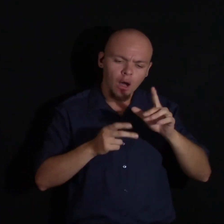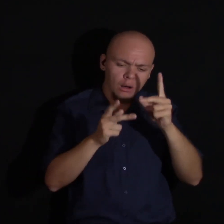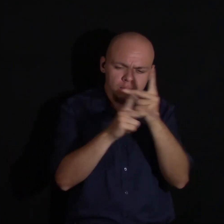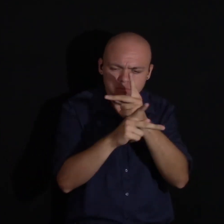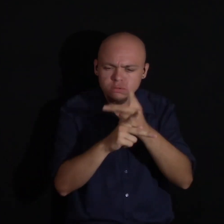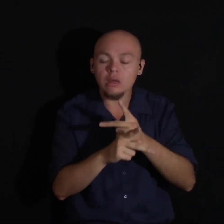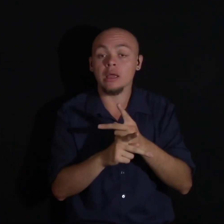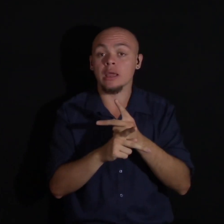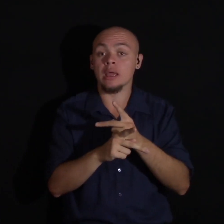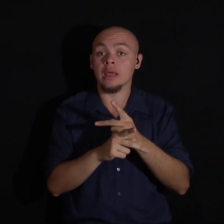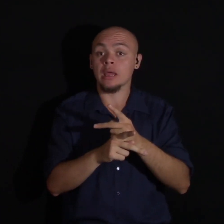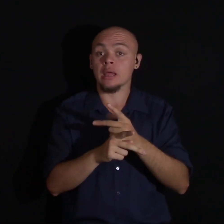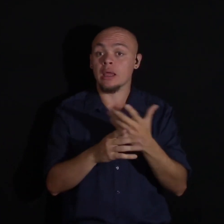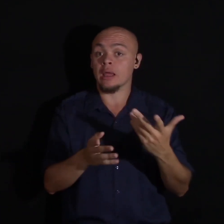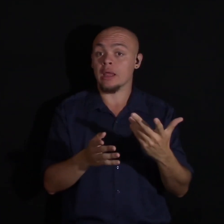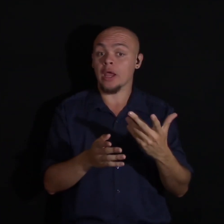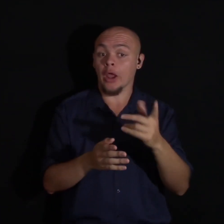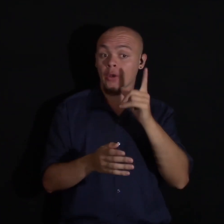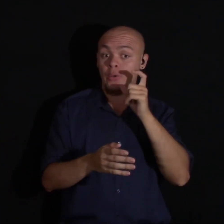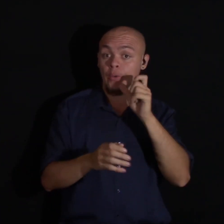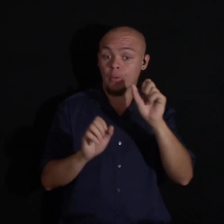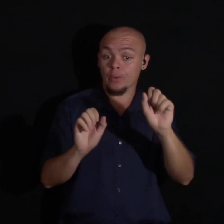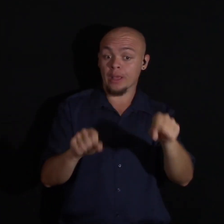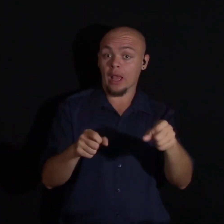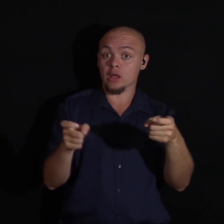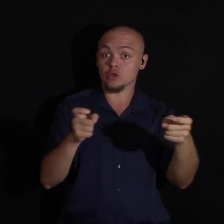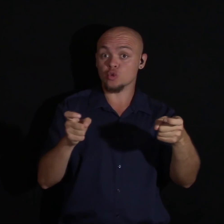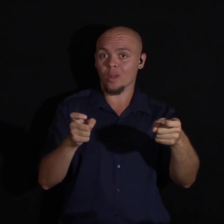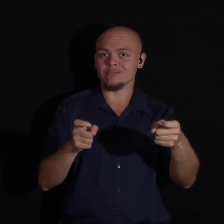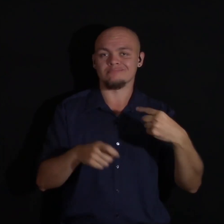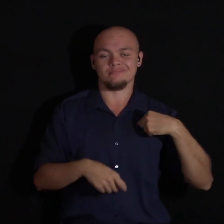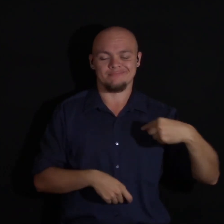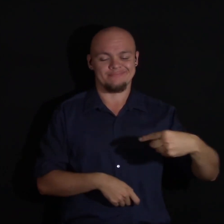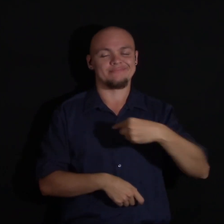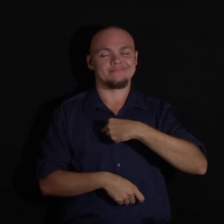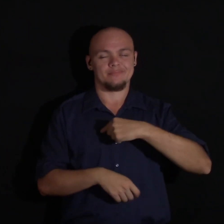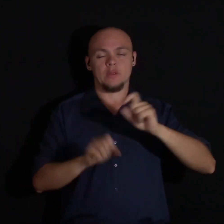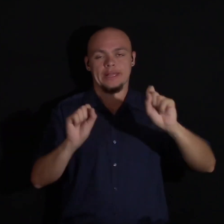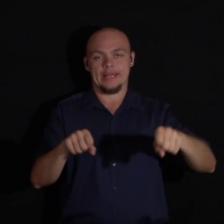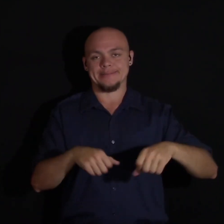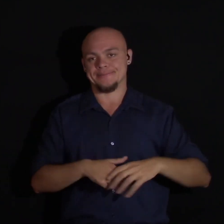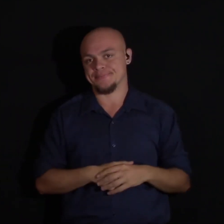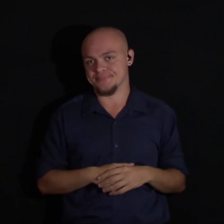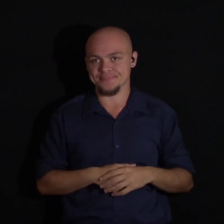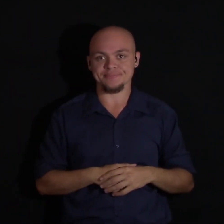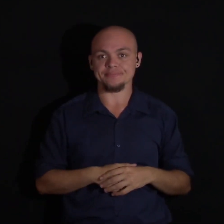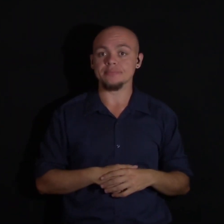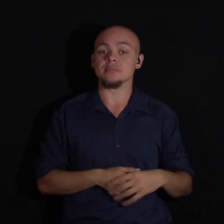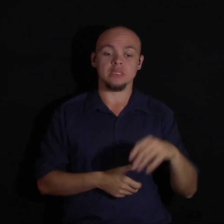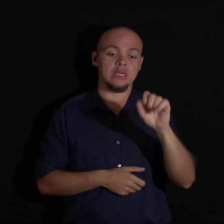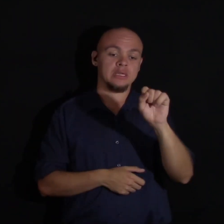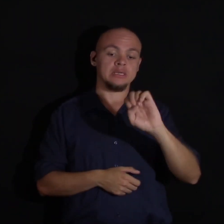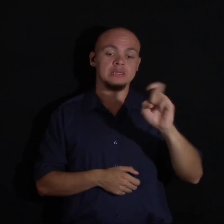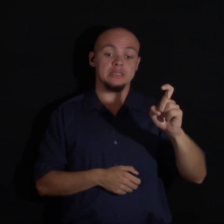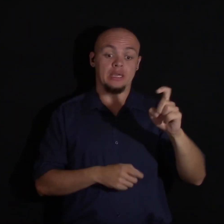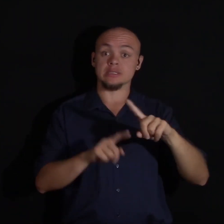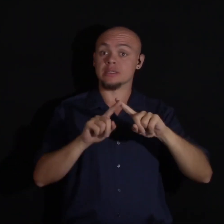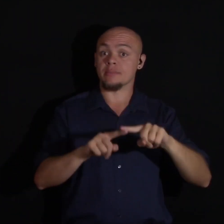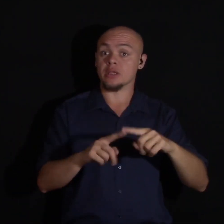keys to this cage. Sex, like any endangered species, is depending on us to save it.